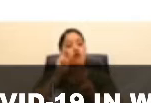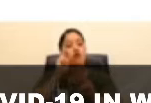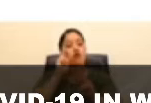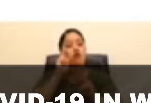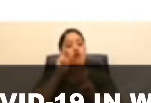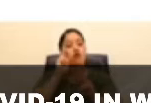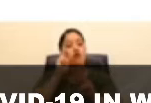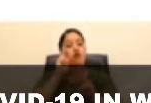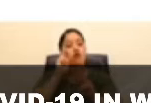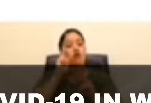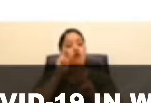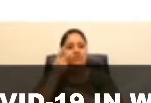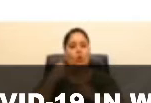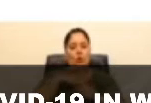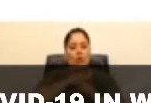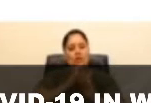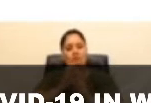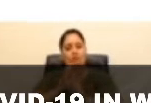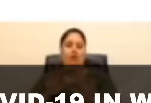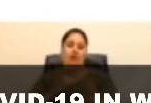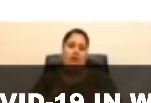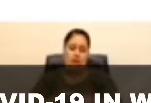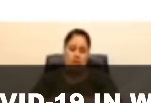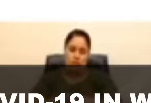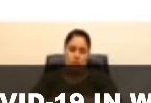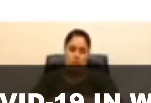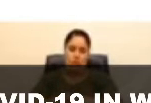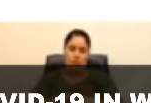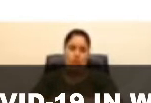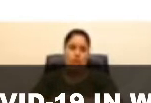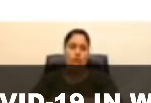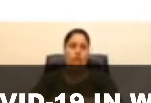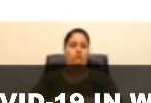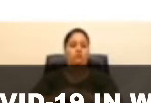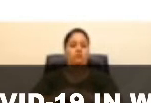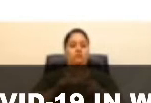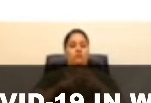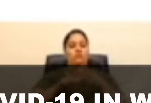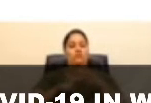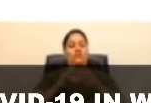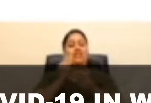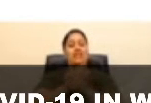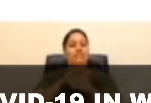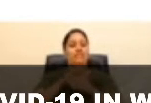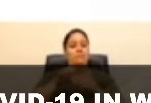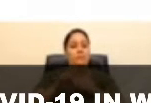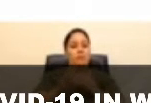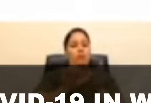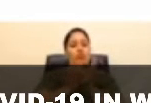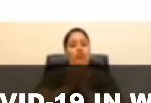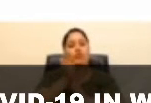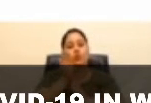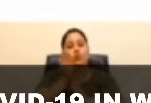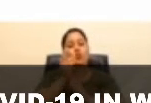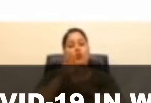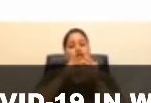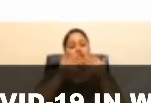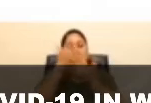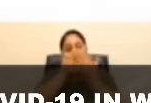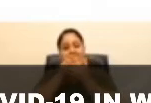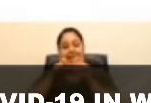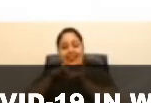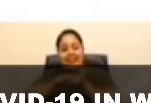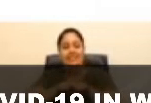how we respond, finding all the cases by intensified screening and testing, and ramping up our contact